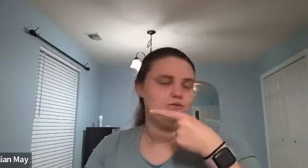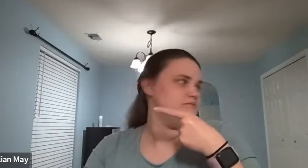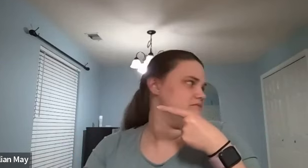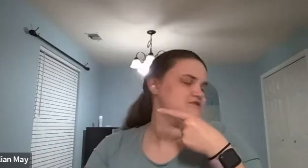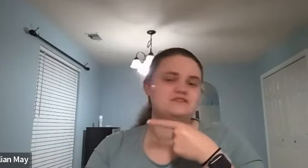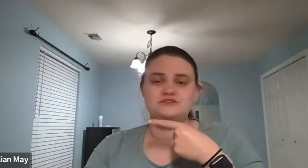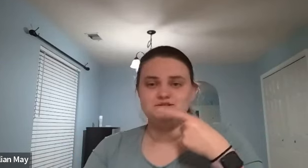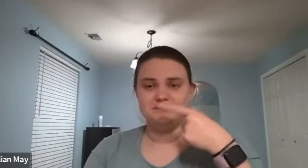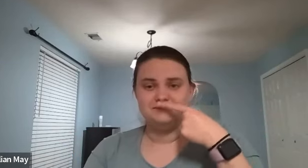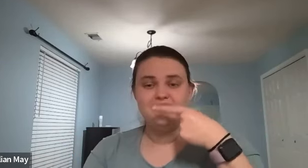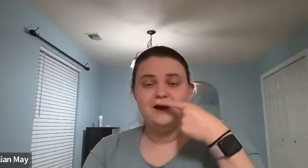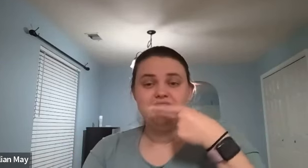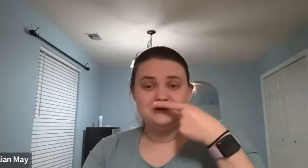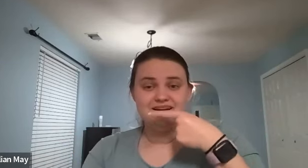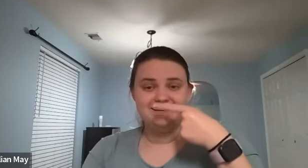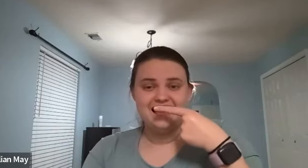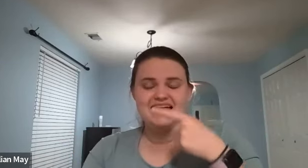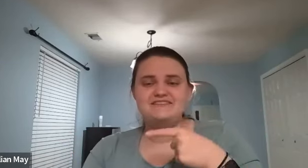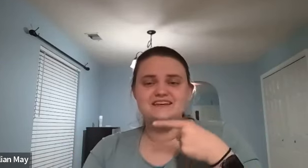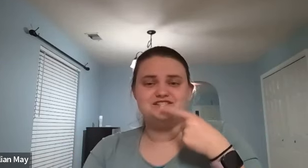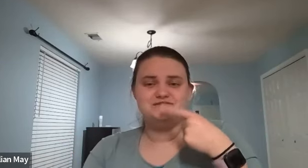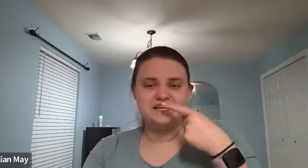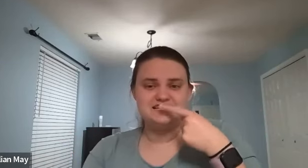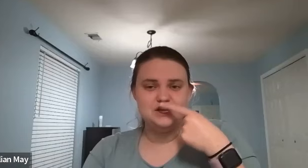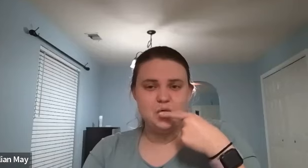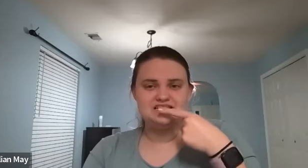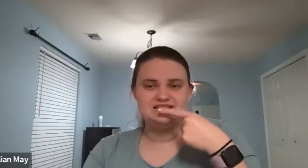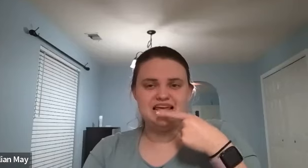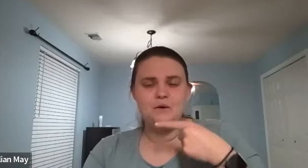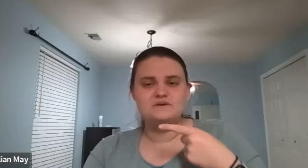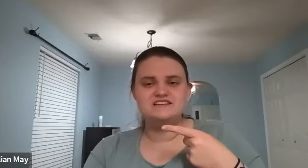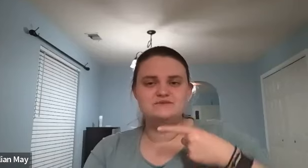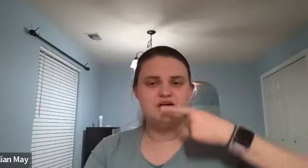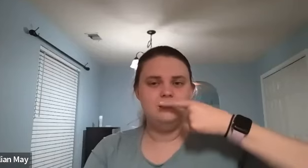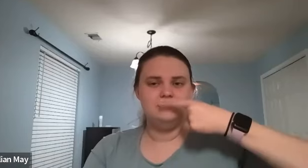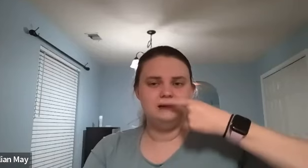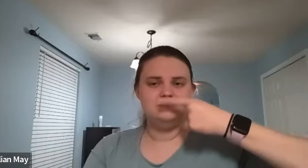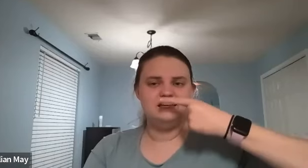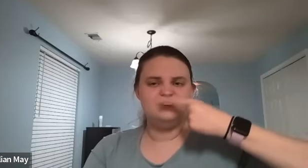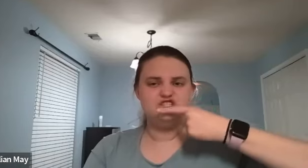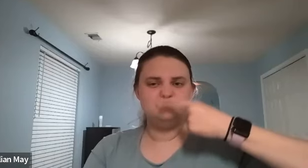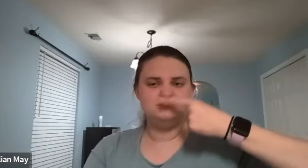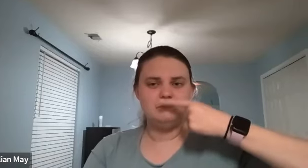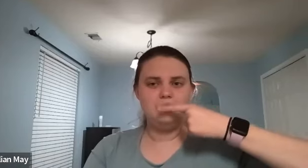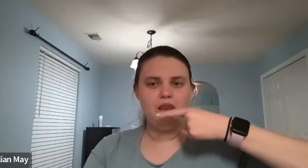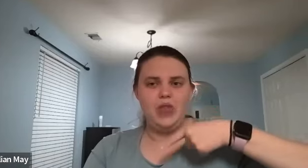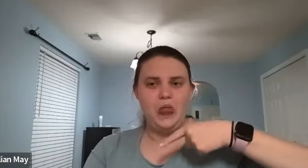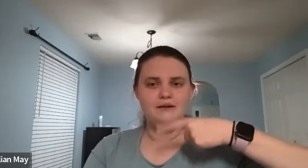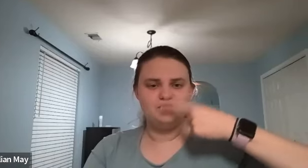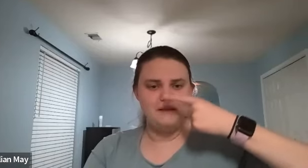Oh, there's other dogs barking. Hearing. And I think it's just funny because I know it almost gives me the, like, it looks like we're just like, blah, blah, blah, blah, with our mouths